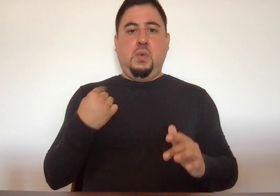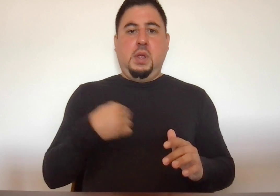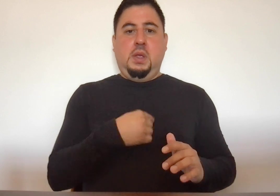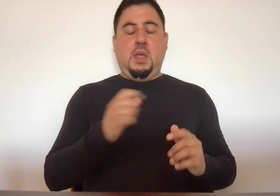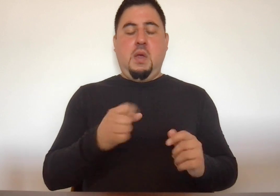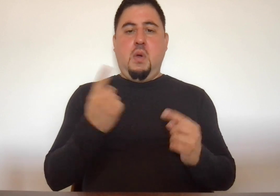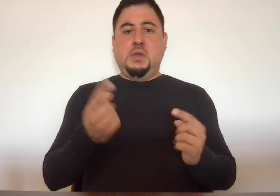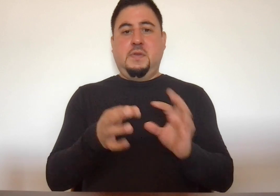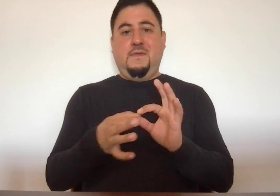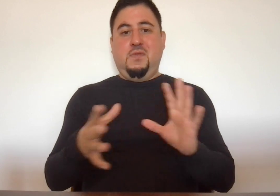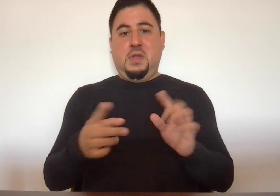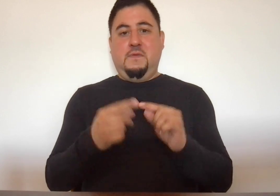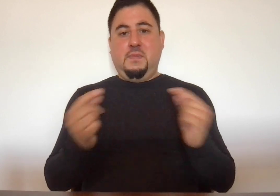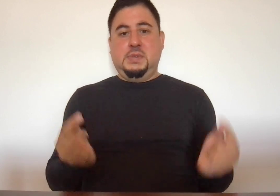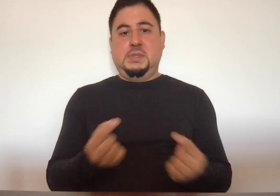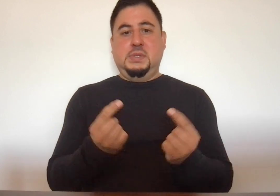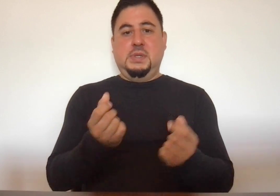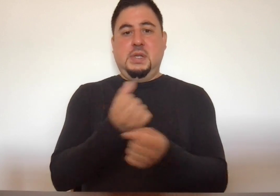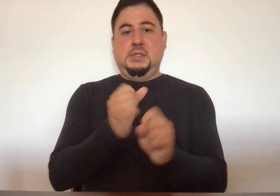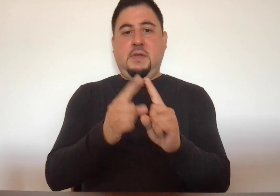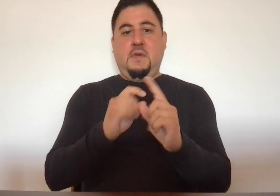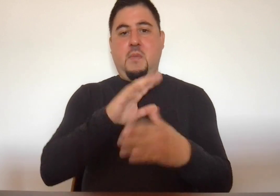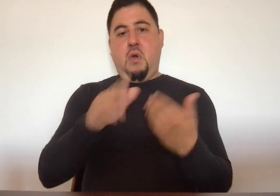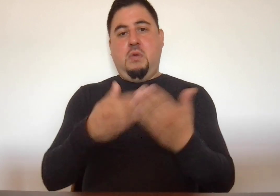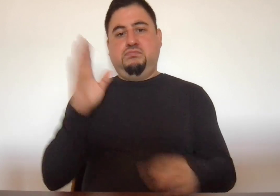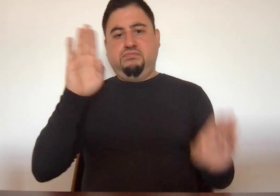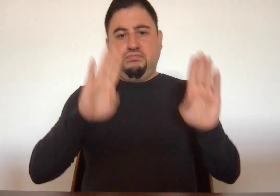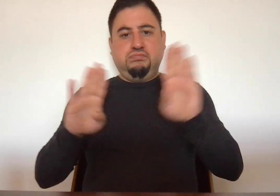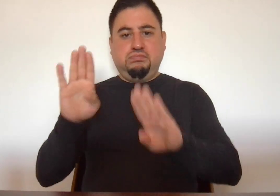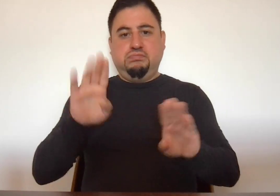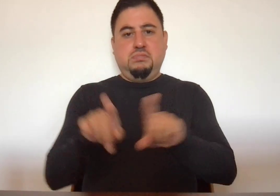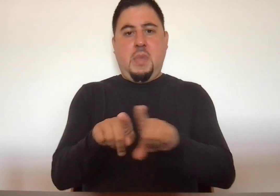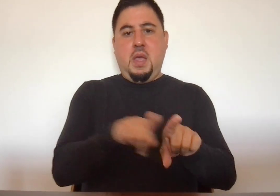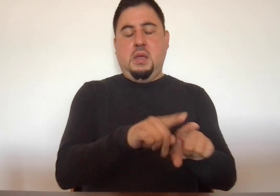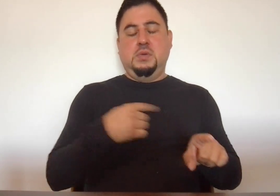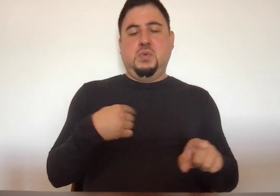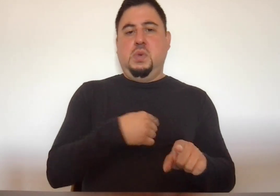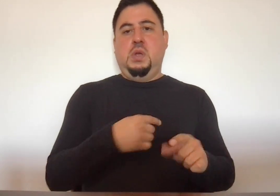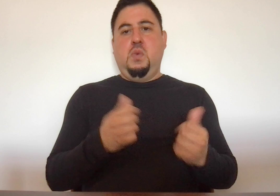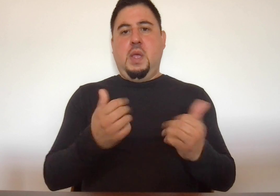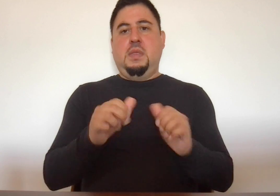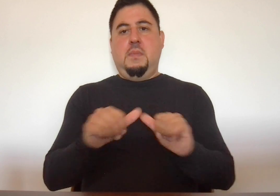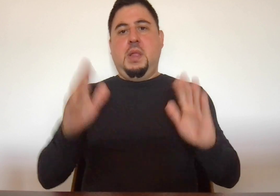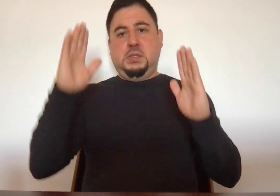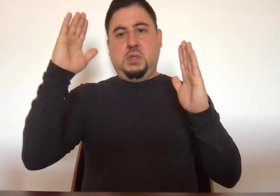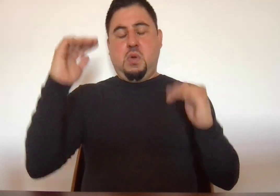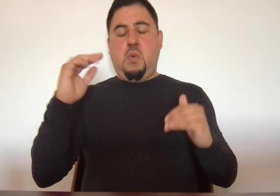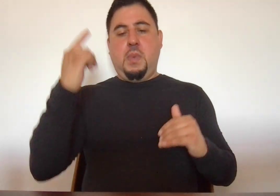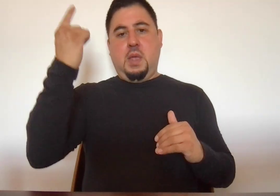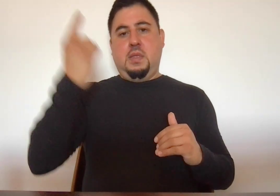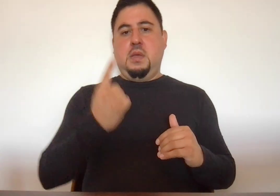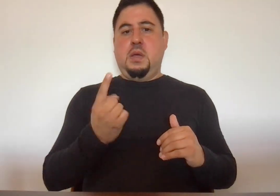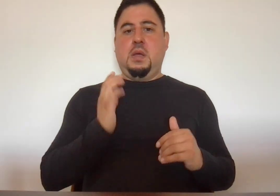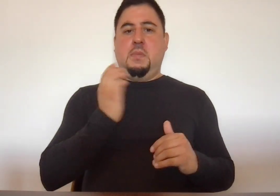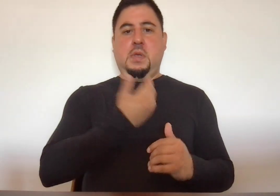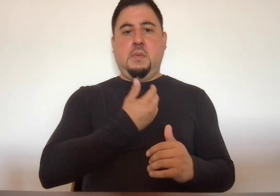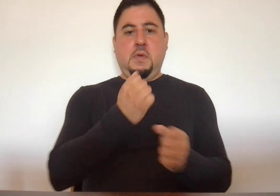be always free from sin and safe from all distress, as we await the blessed hope and the coming of